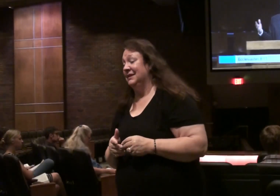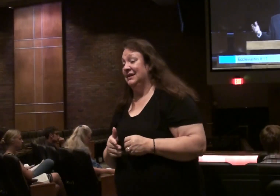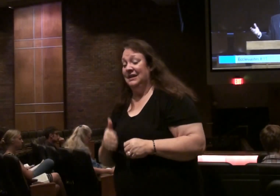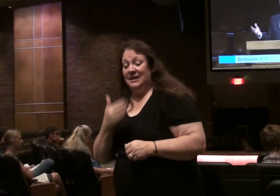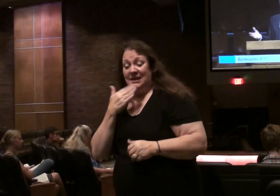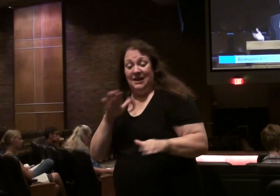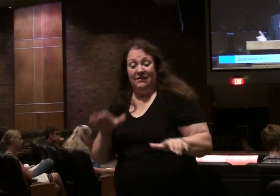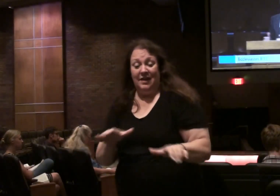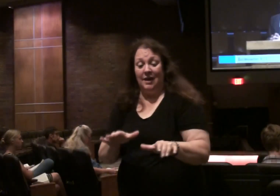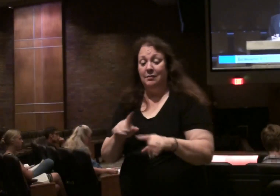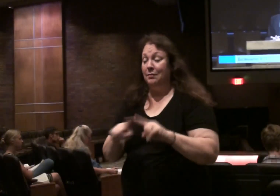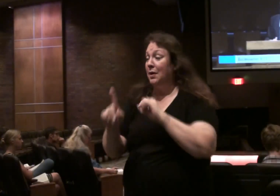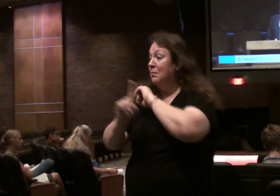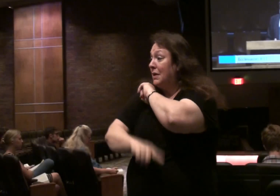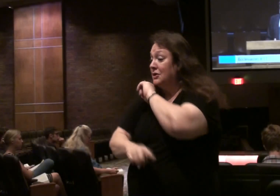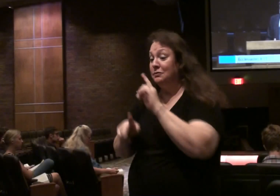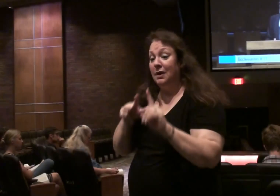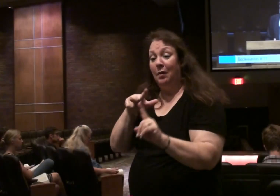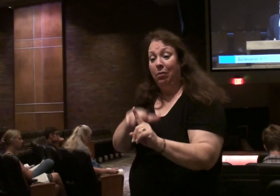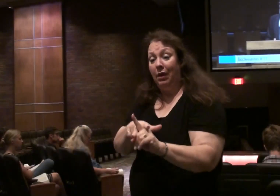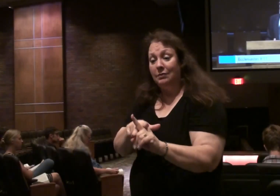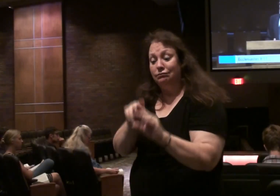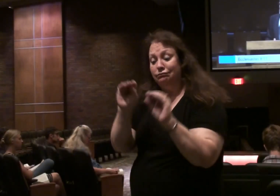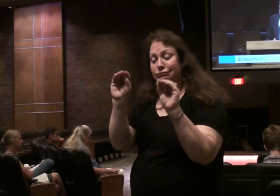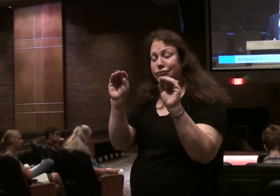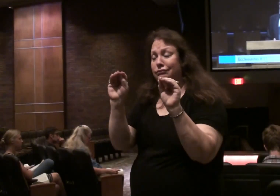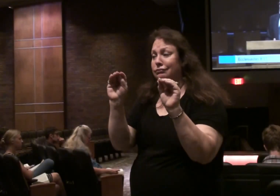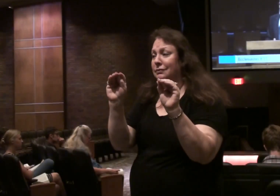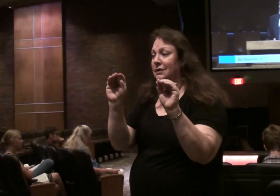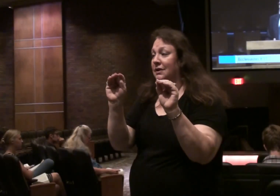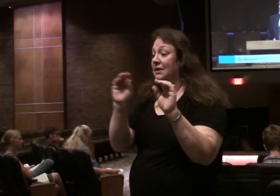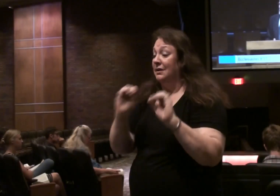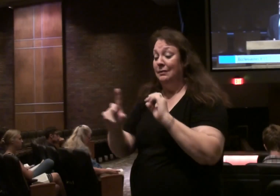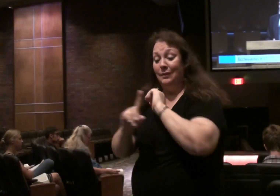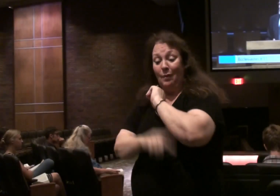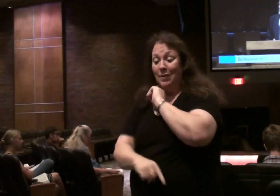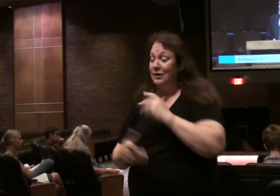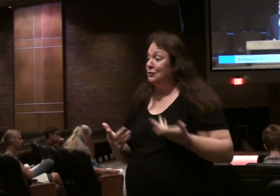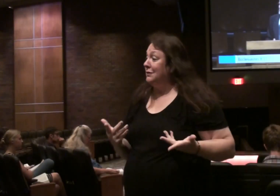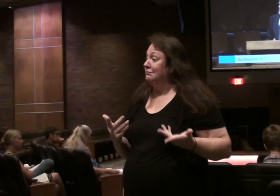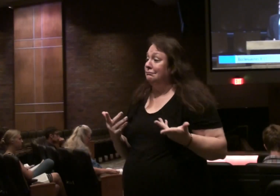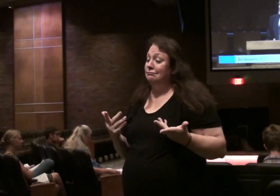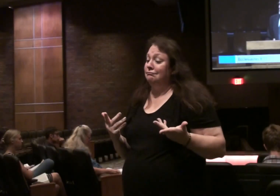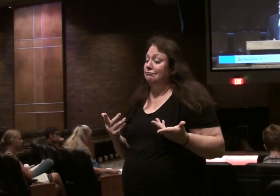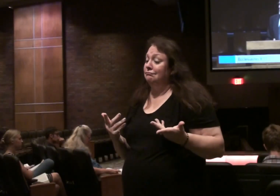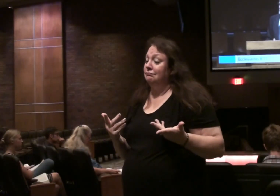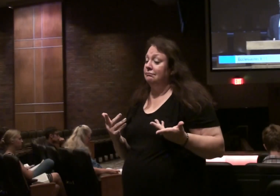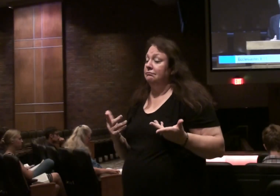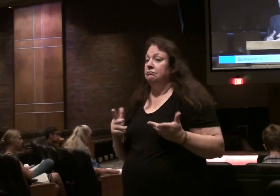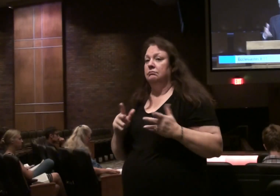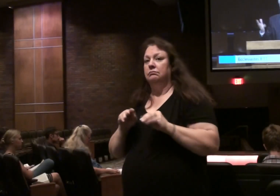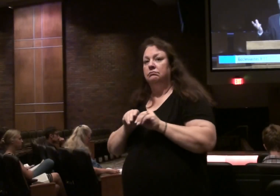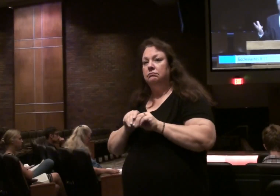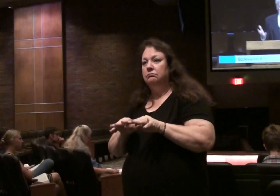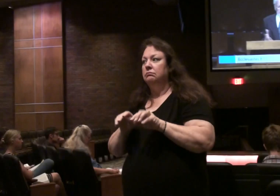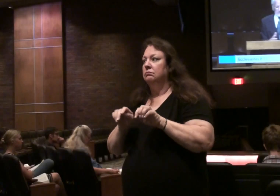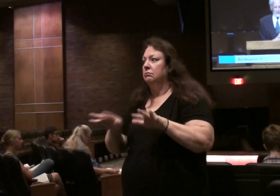Evil's done, but there's no penalty applied. When there's no penalty applied, it